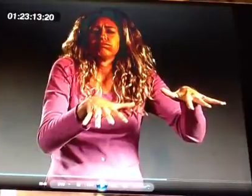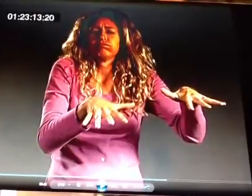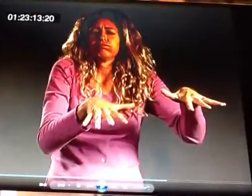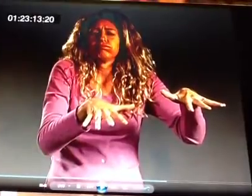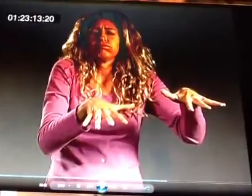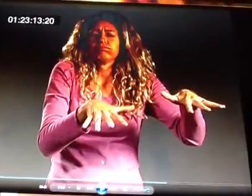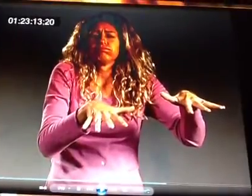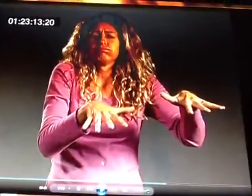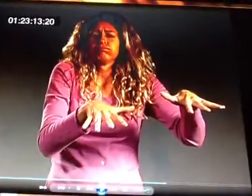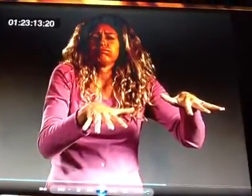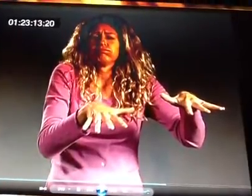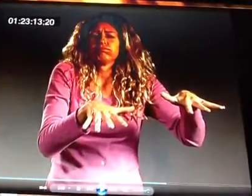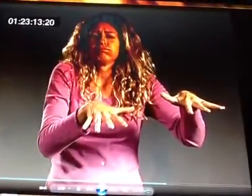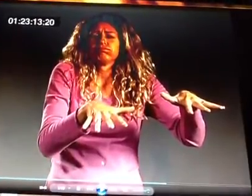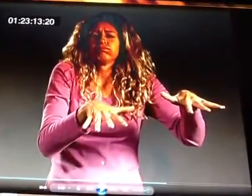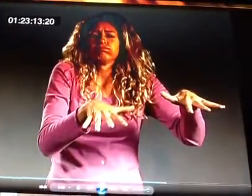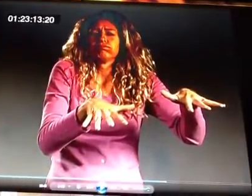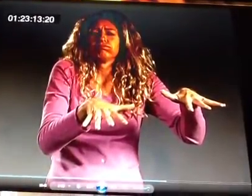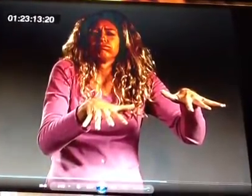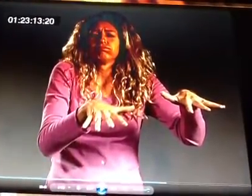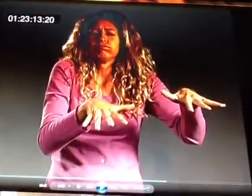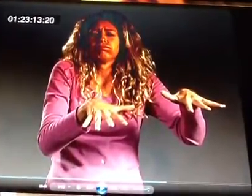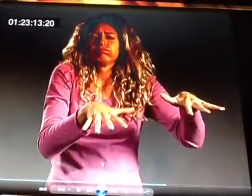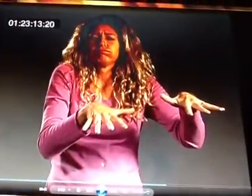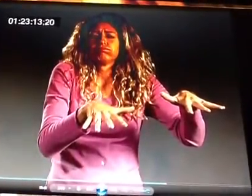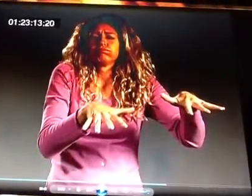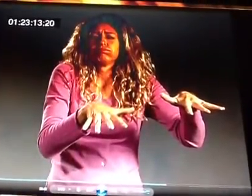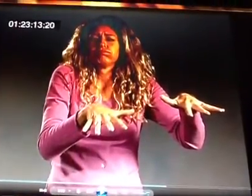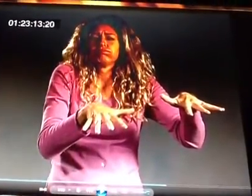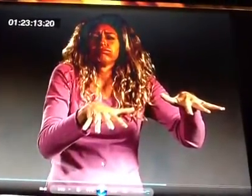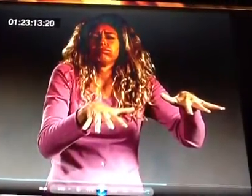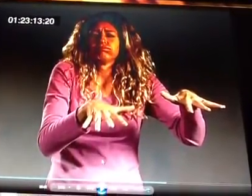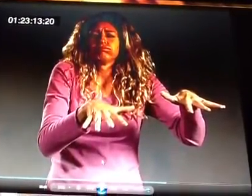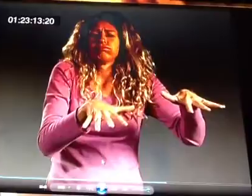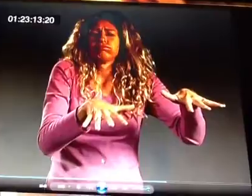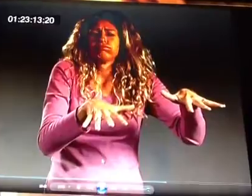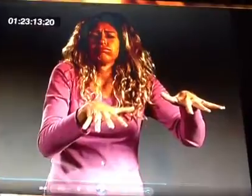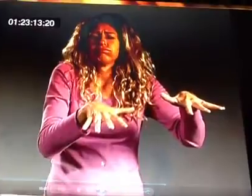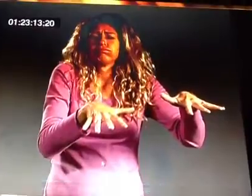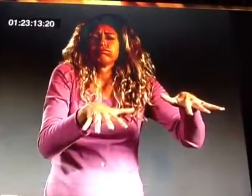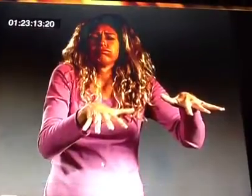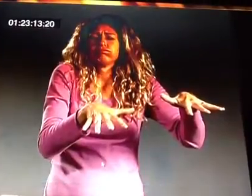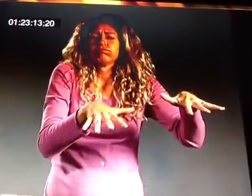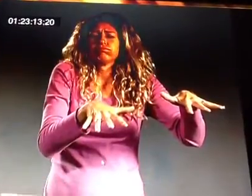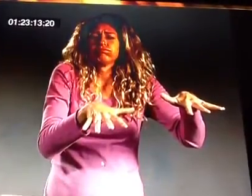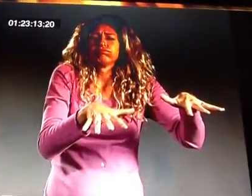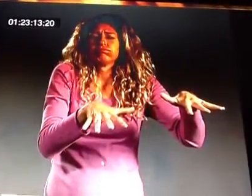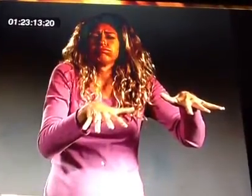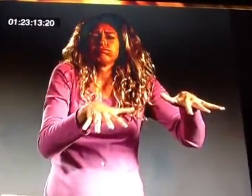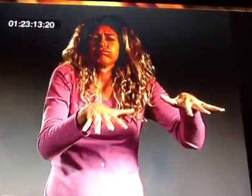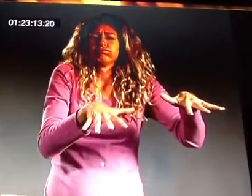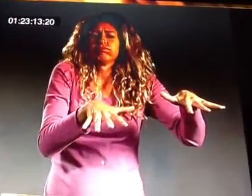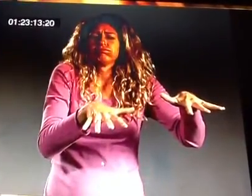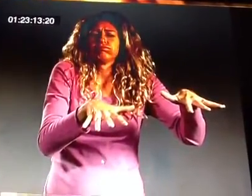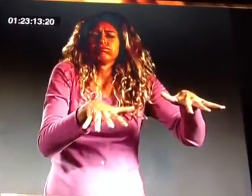So how does my yard get so green and beautiful? When I live in an area that requires irrigation, so every two weeks